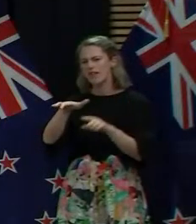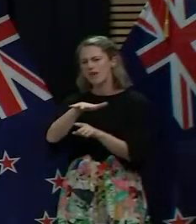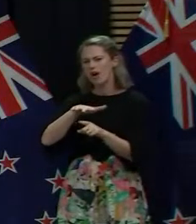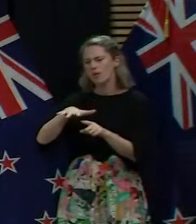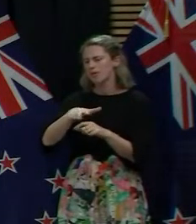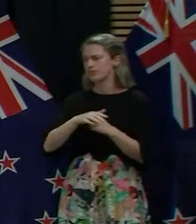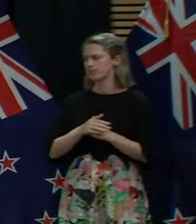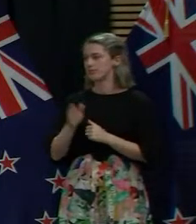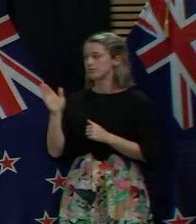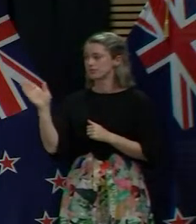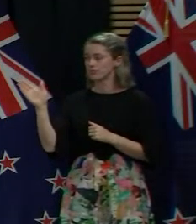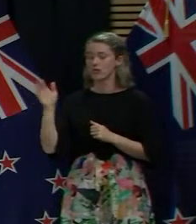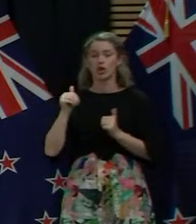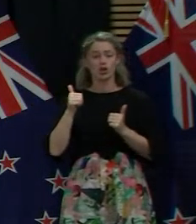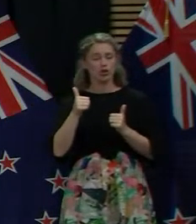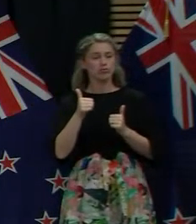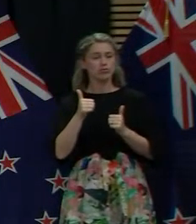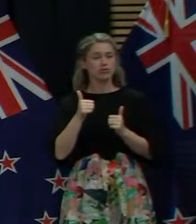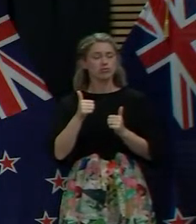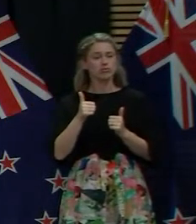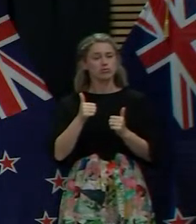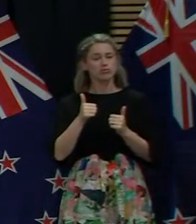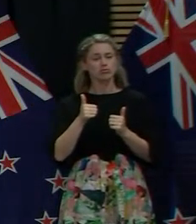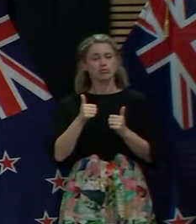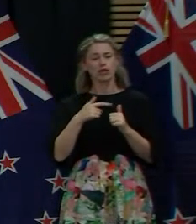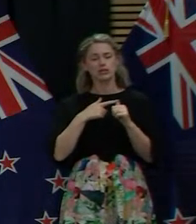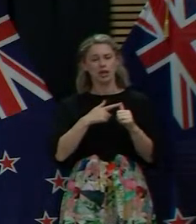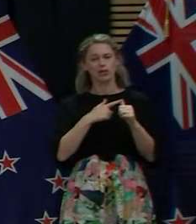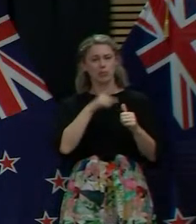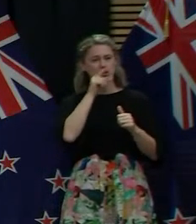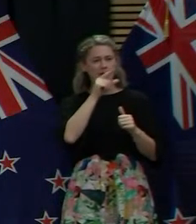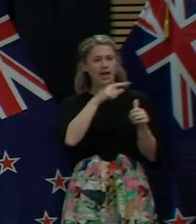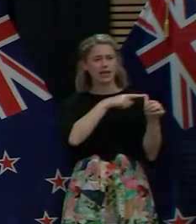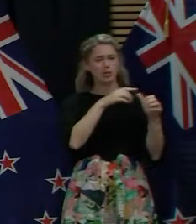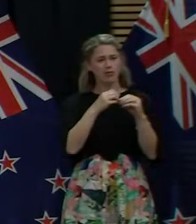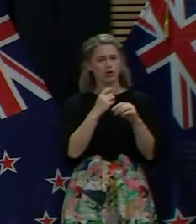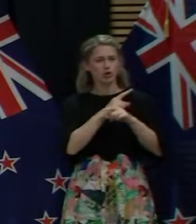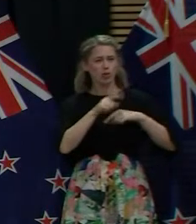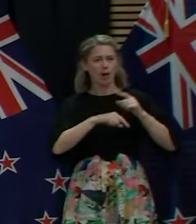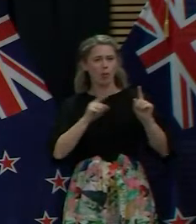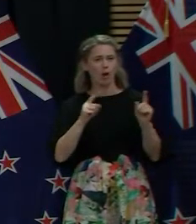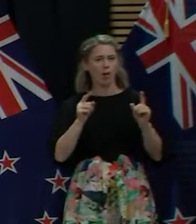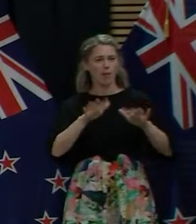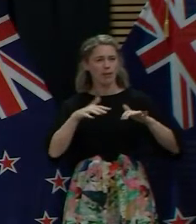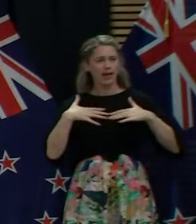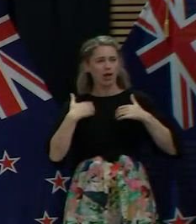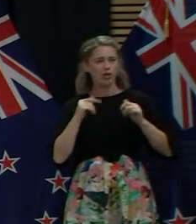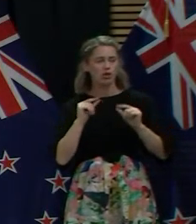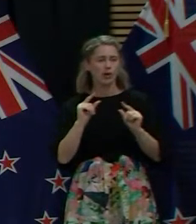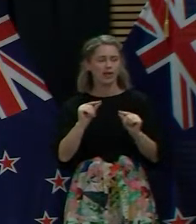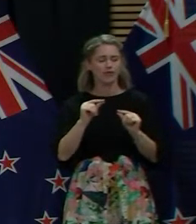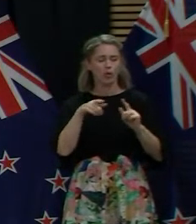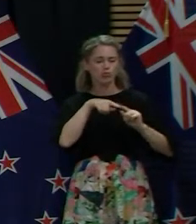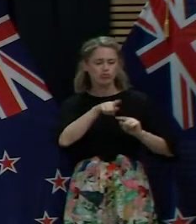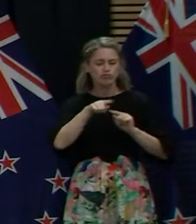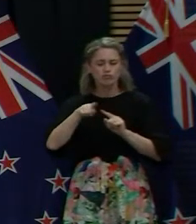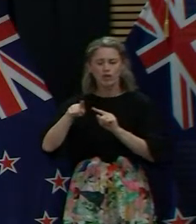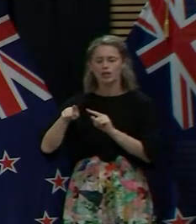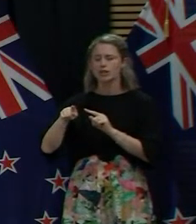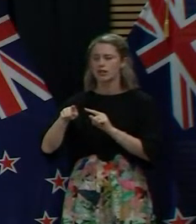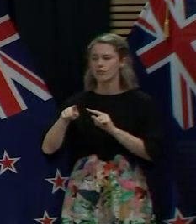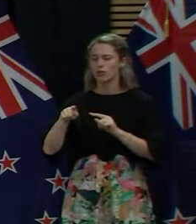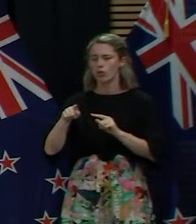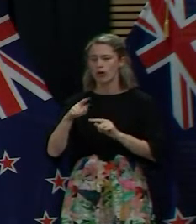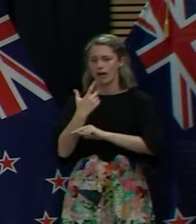good point. Perhaps Dr. Bloomfield could speak to a little bit around the work that public health are doing around what contact tracing looks like in a highly